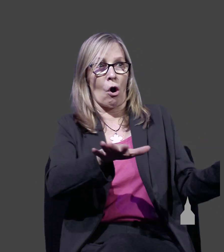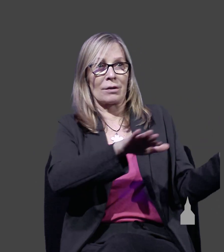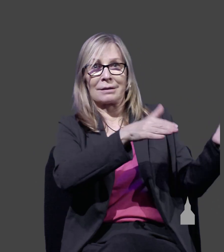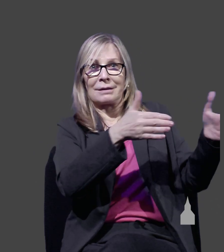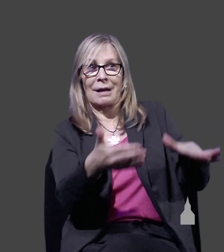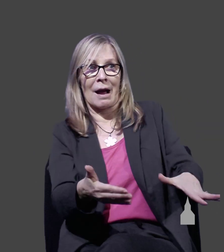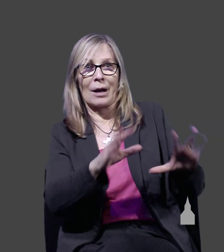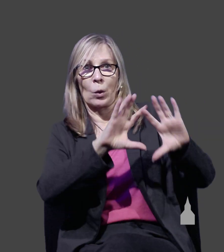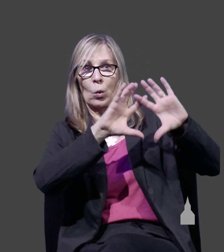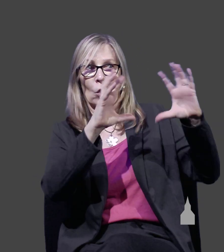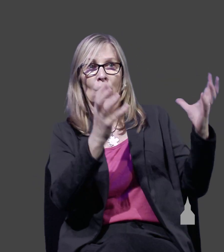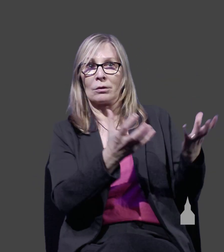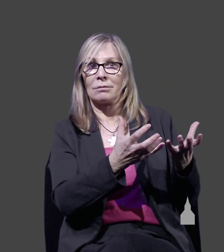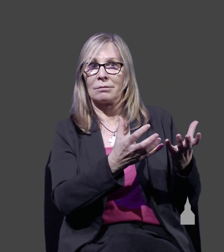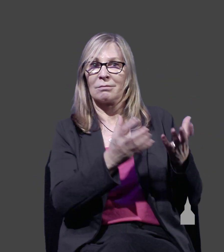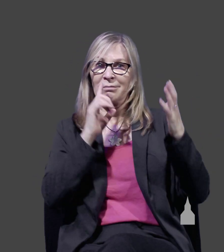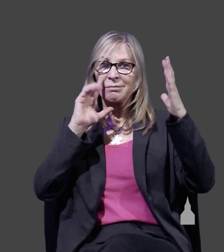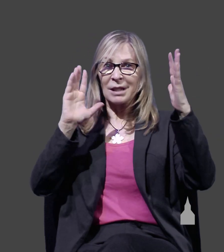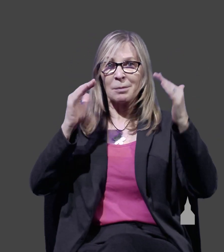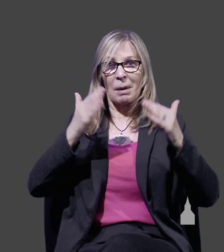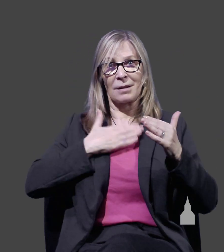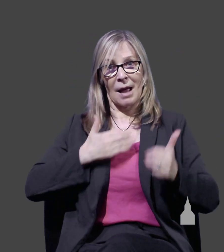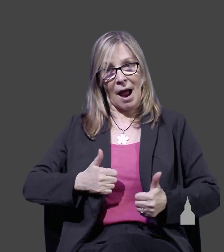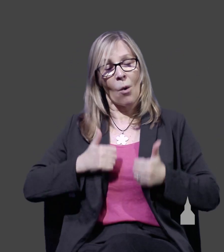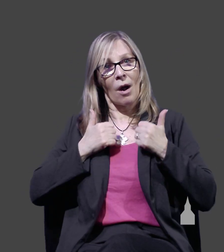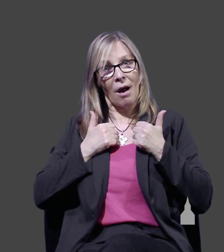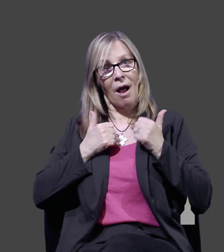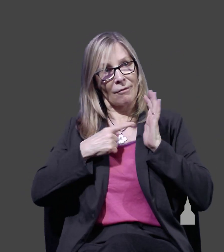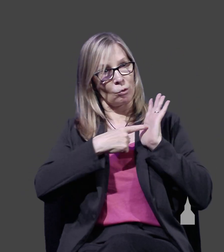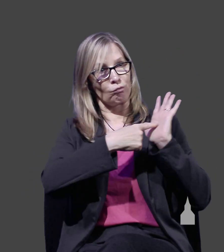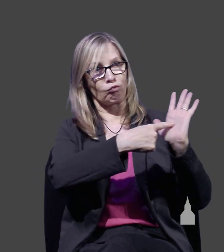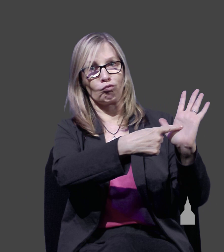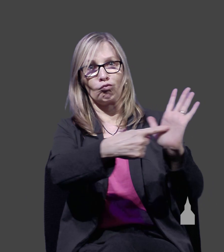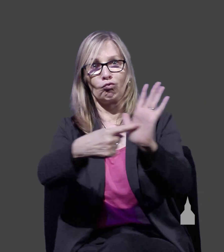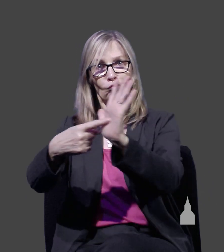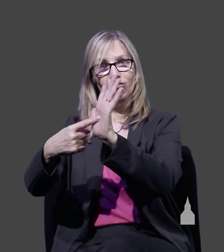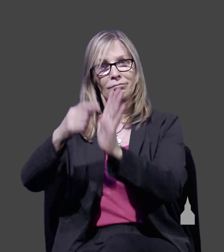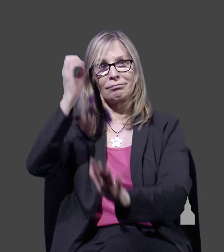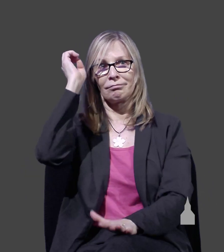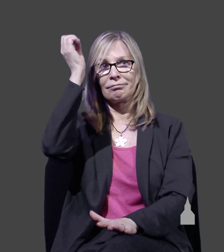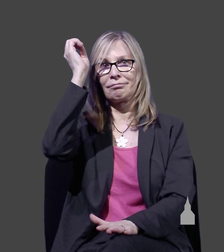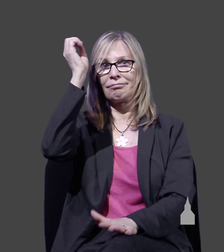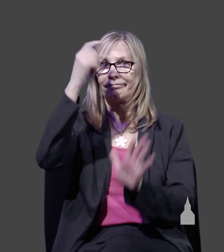He expects our lives to be evangelistic, as I hope we'll see as we go through this.